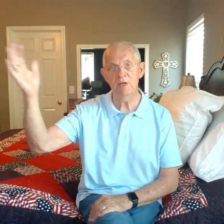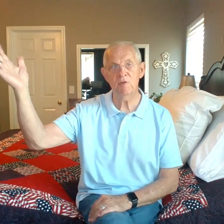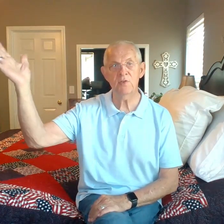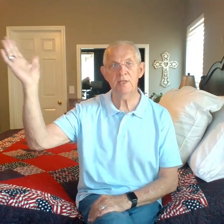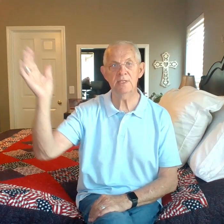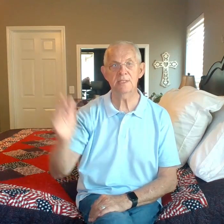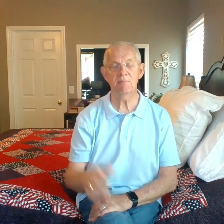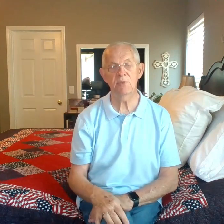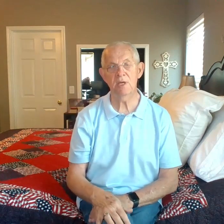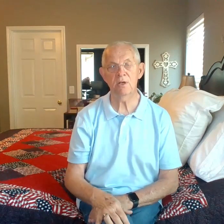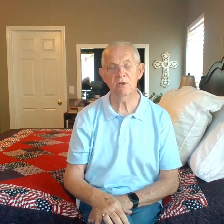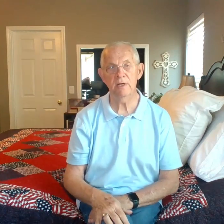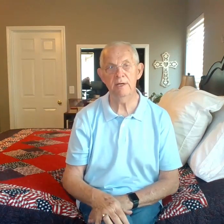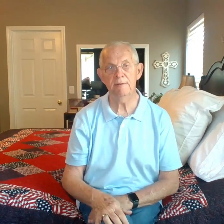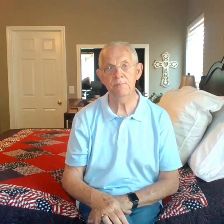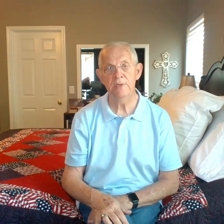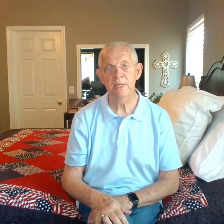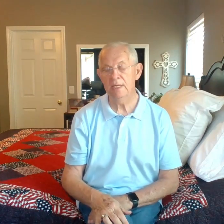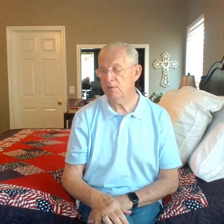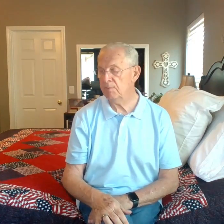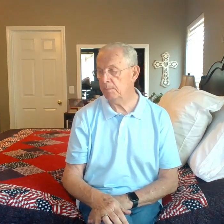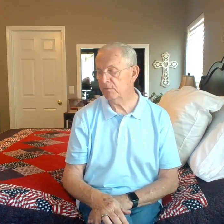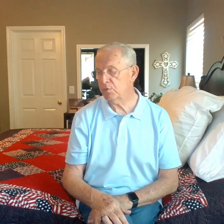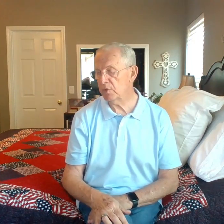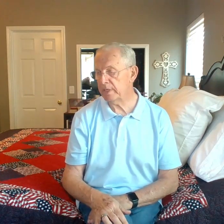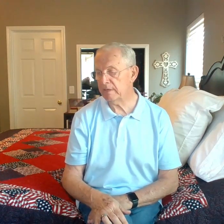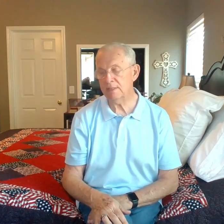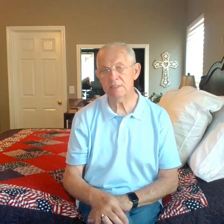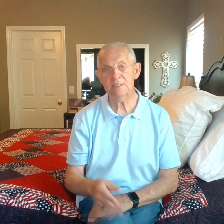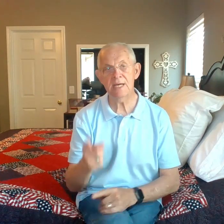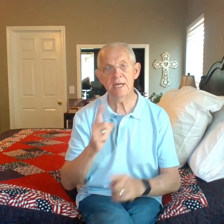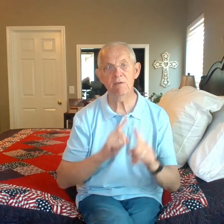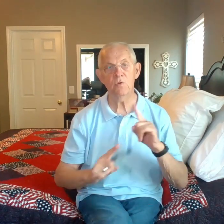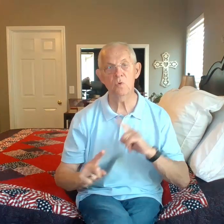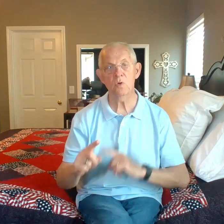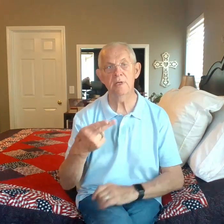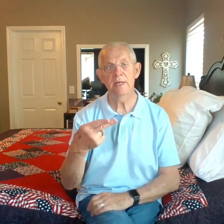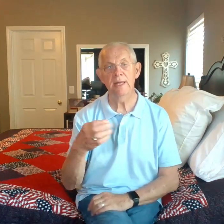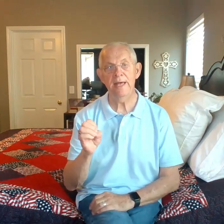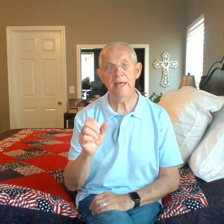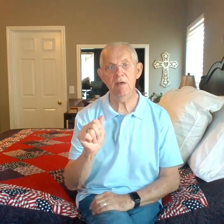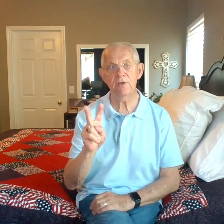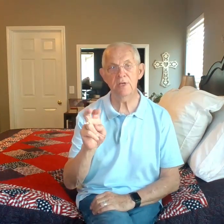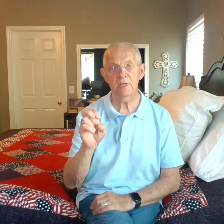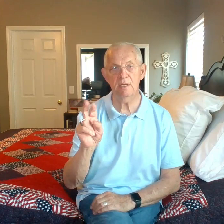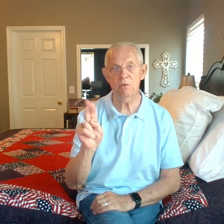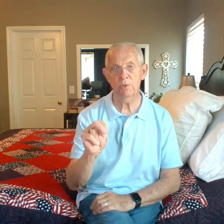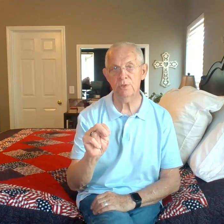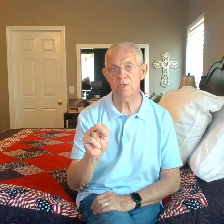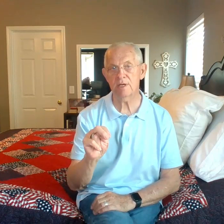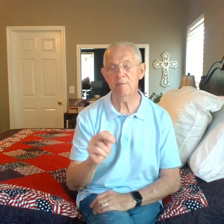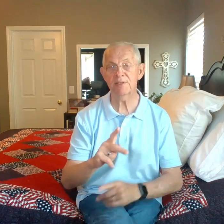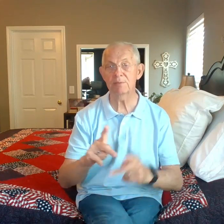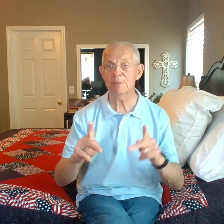everything that's up there. But for the sign for heaven, when you're talking about the